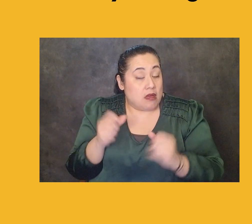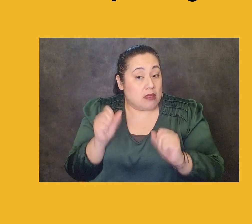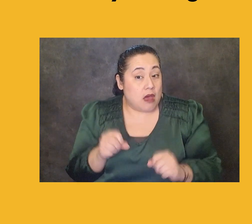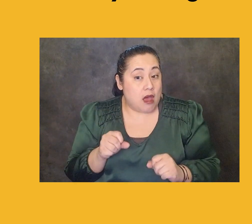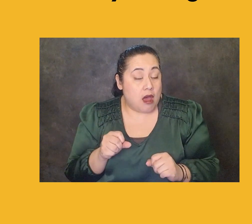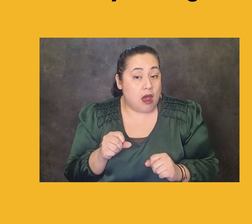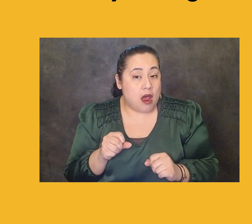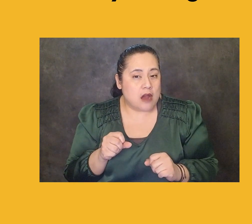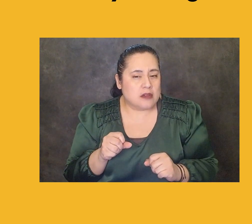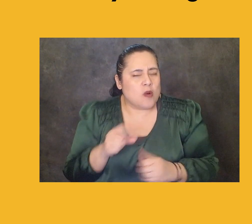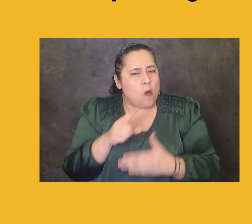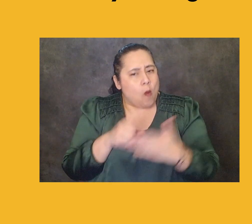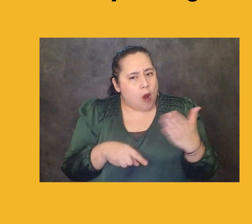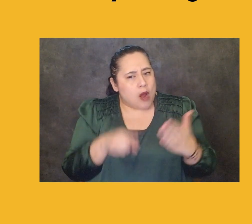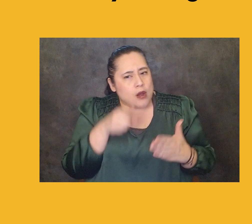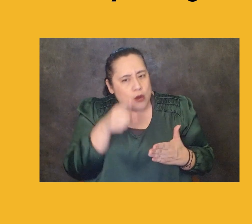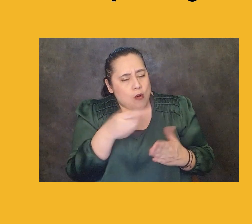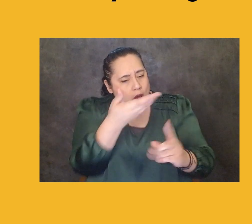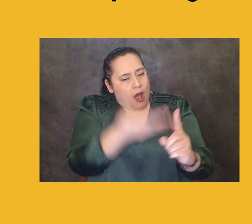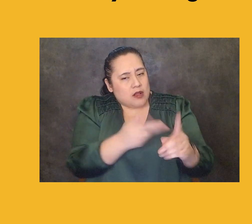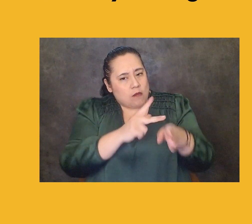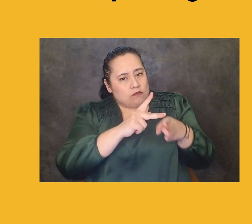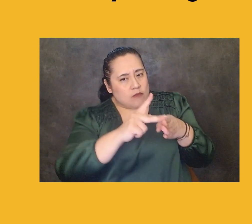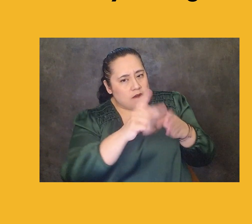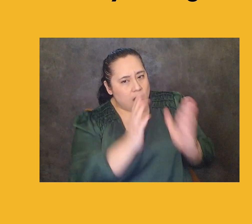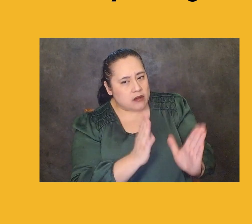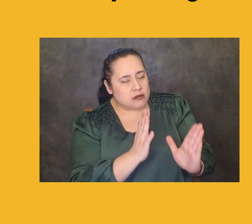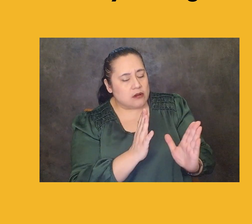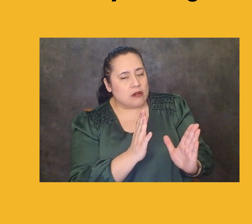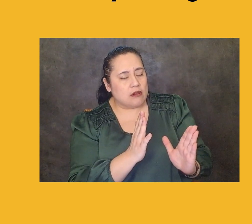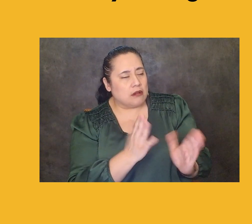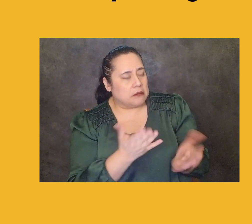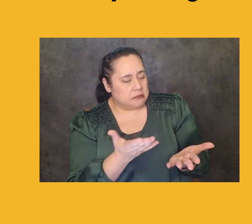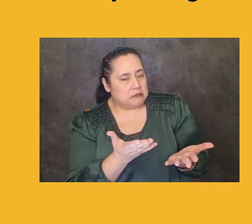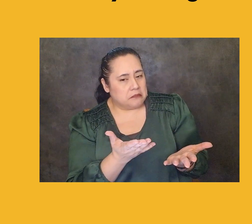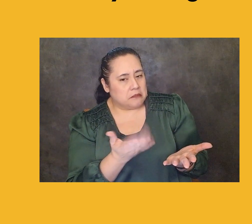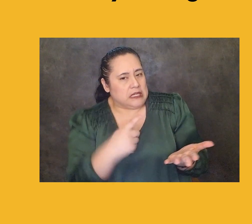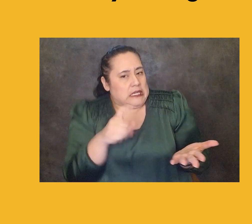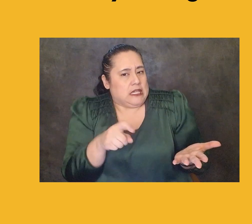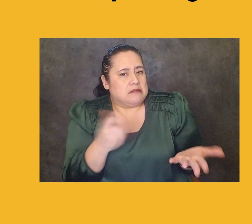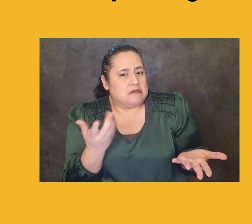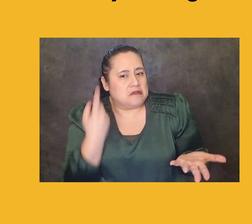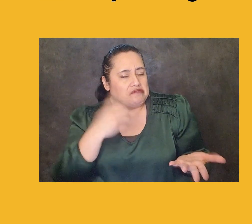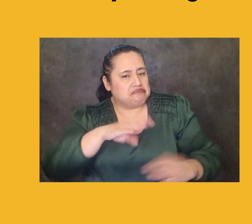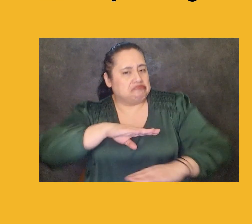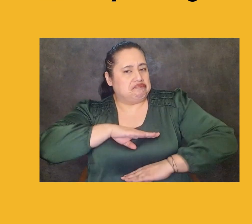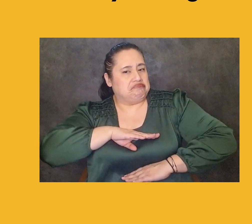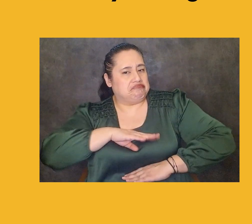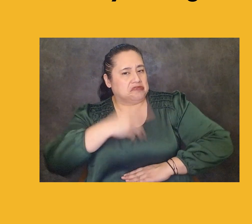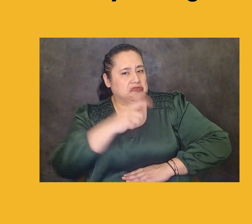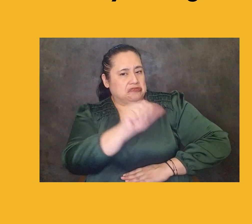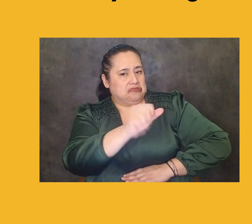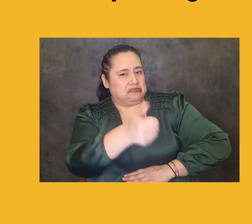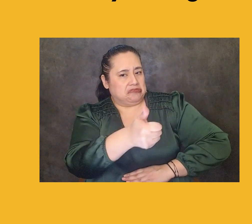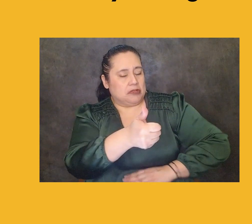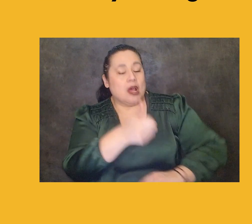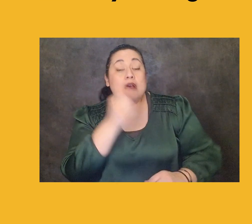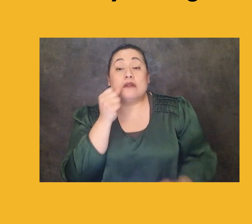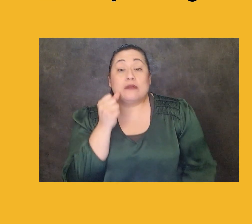Maybe, what you as a professional might need and feel satisfied to work a specific